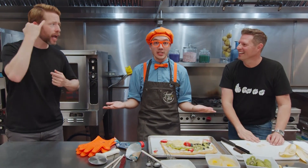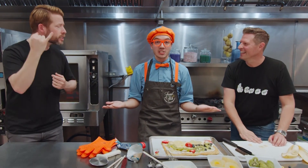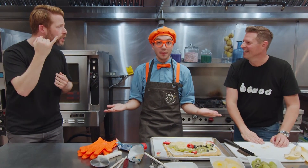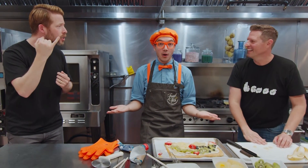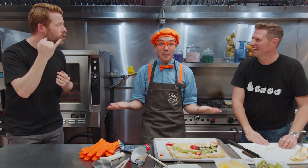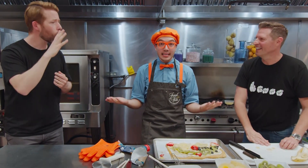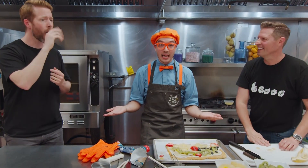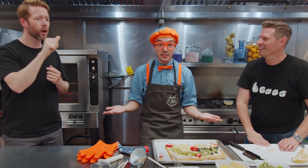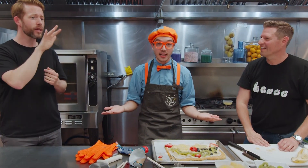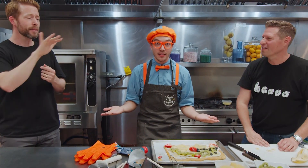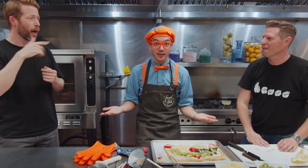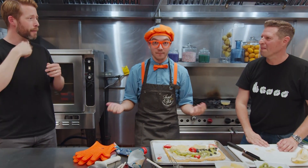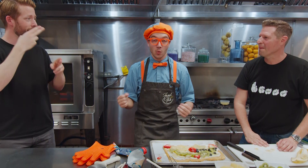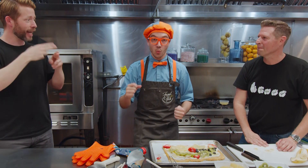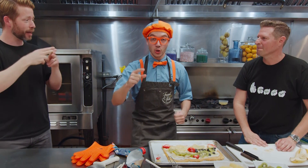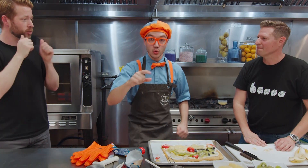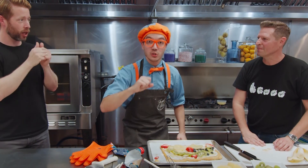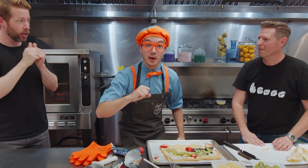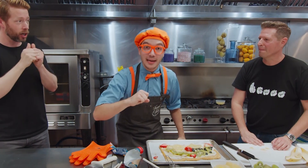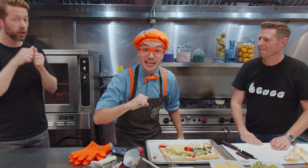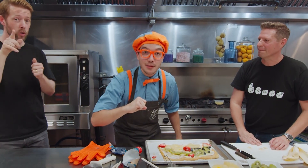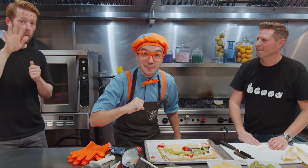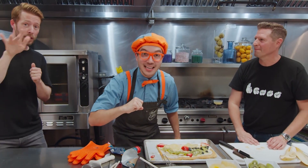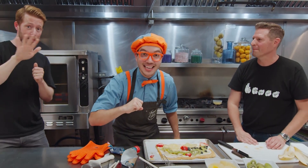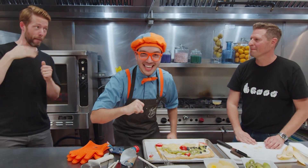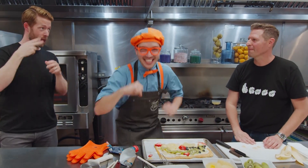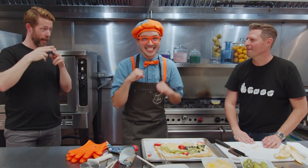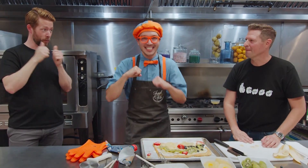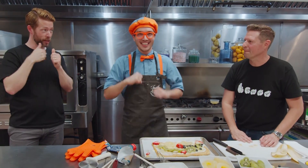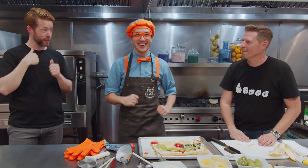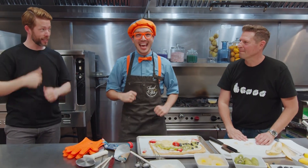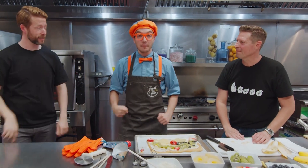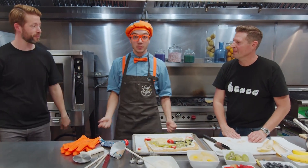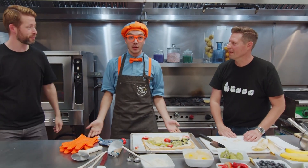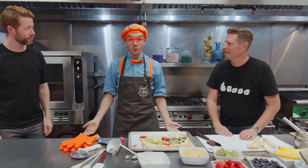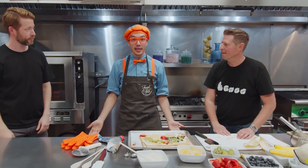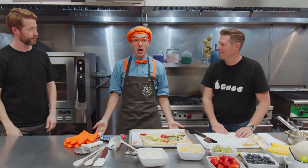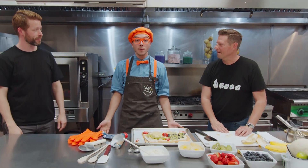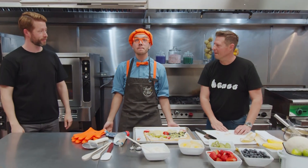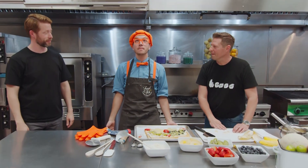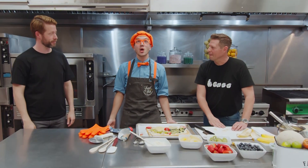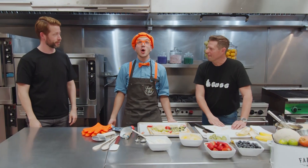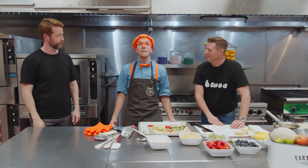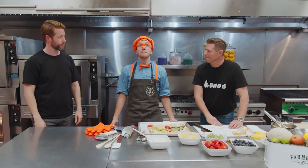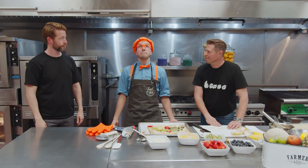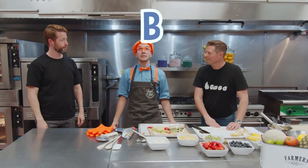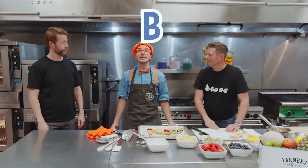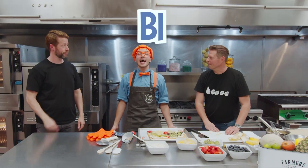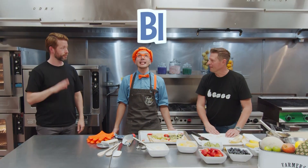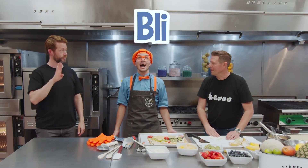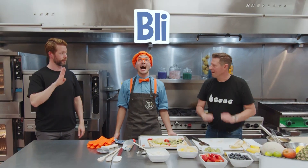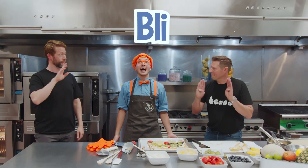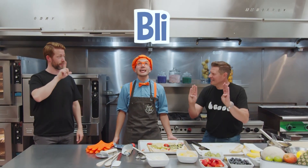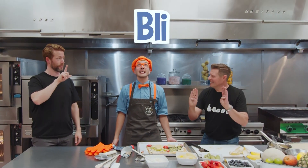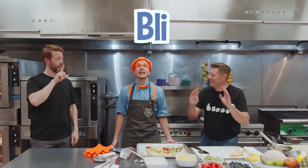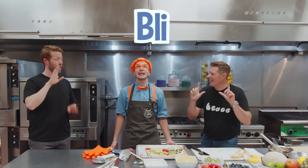Why don't we spell my name together? Will you spell my name with me? Okay! Here we go! B